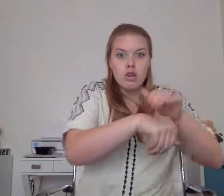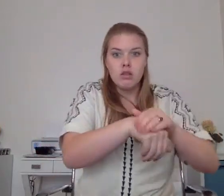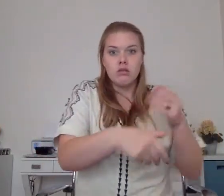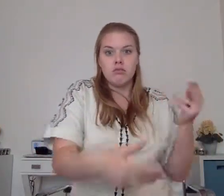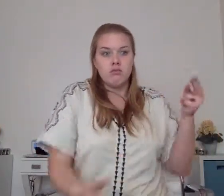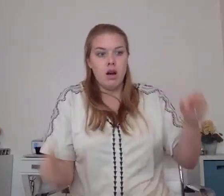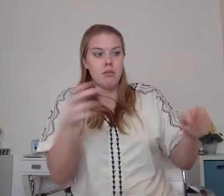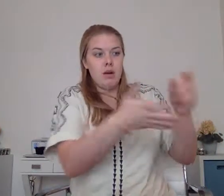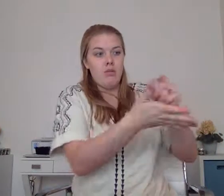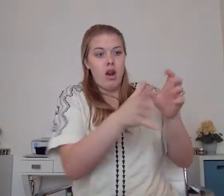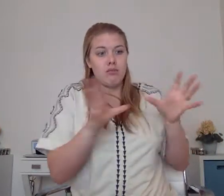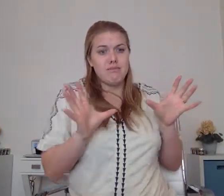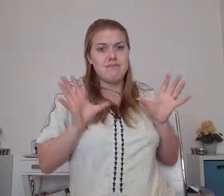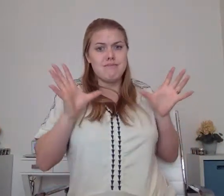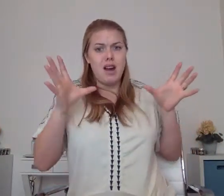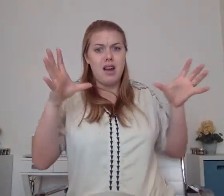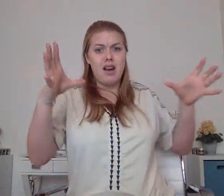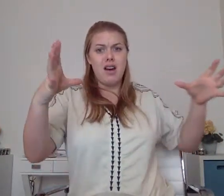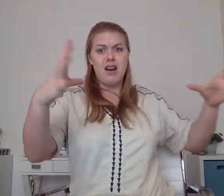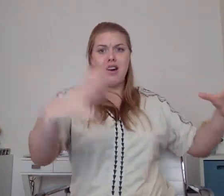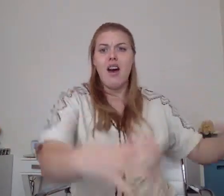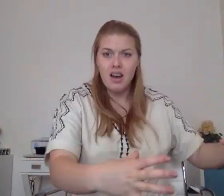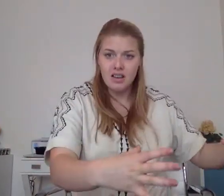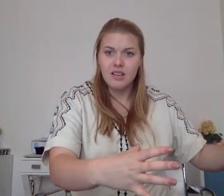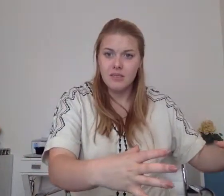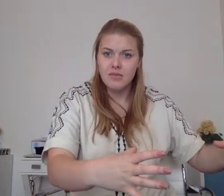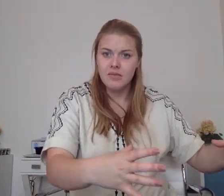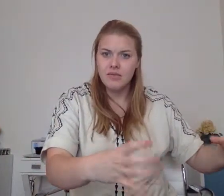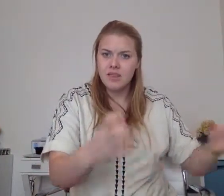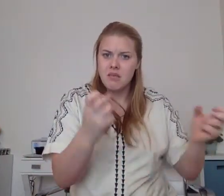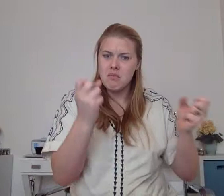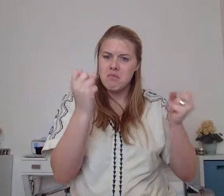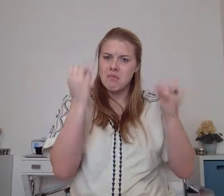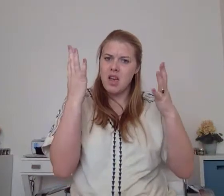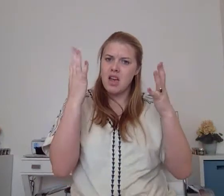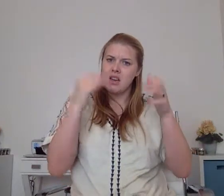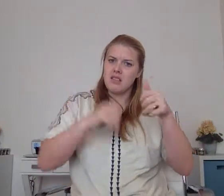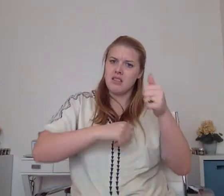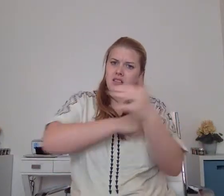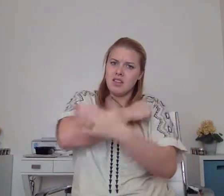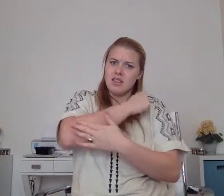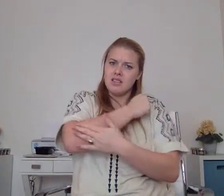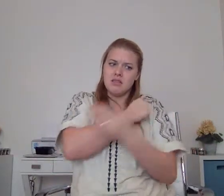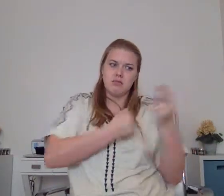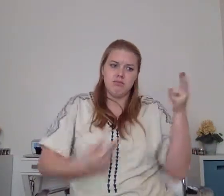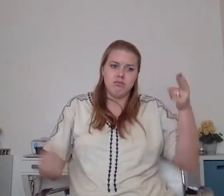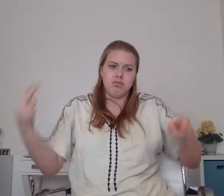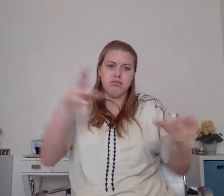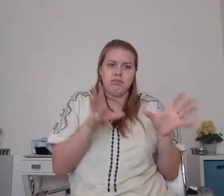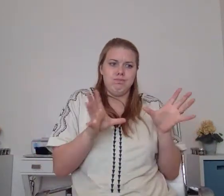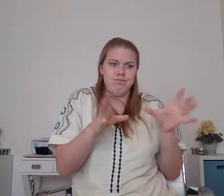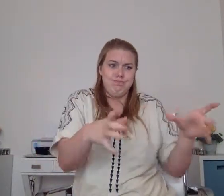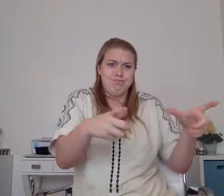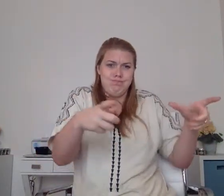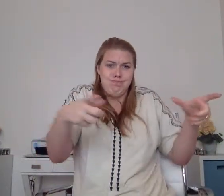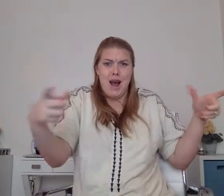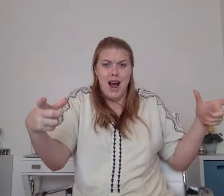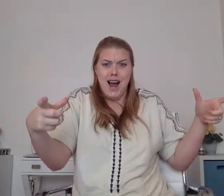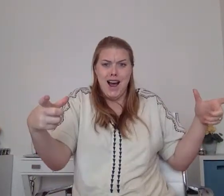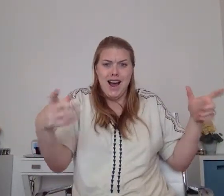I live and where I call my home. And then writers from the USA. Suddenly there were more of